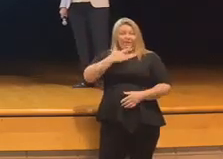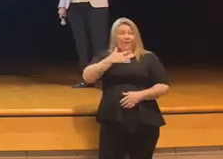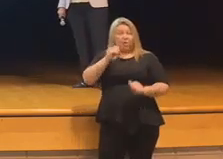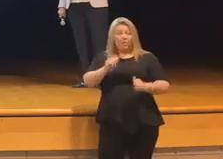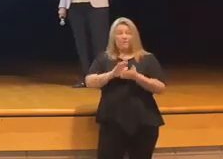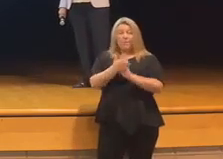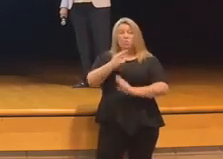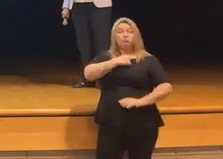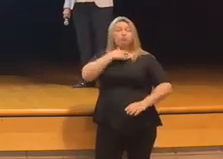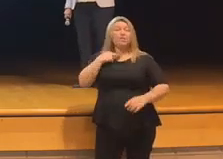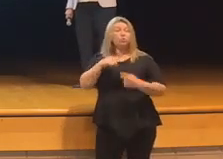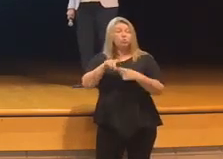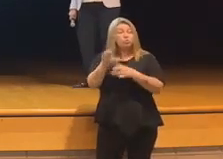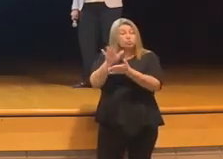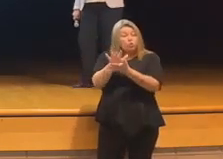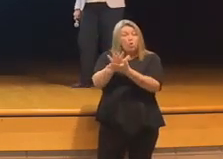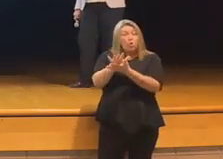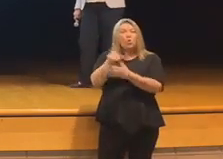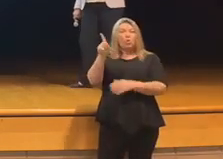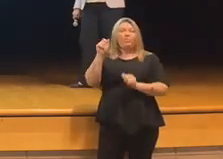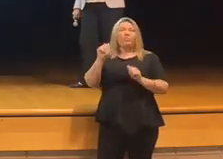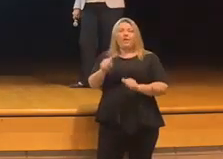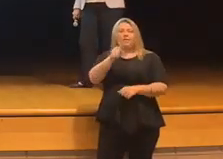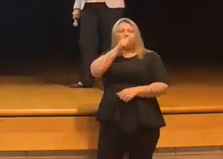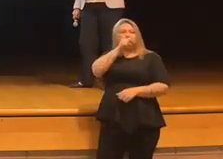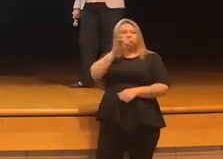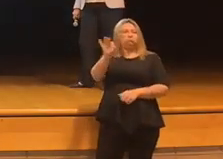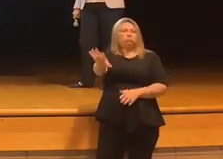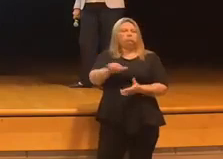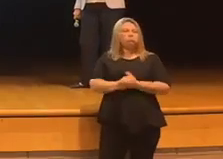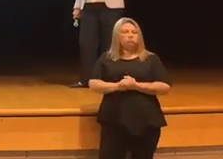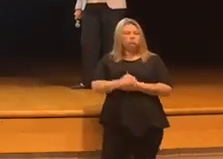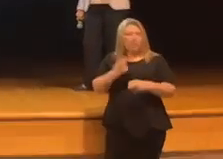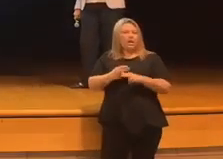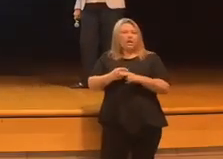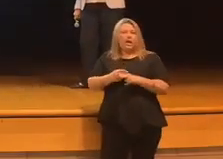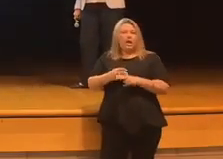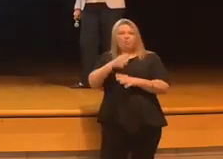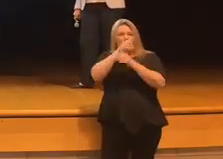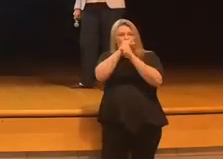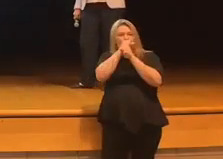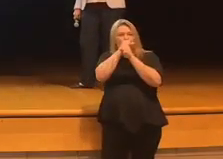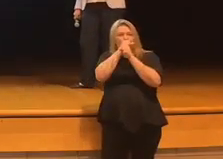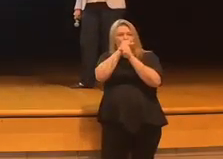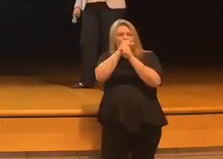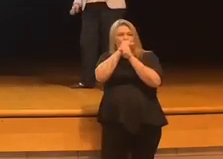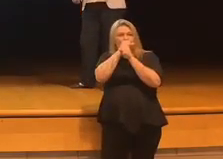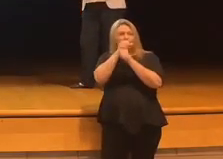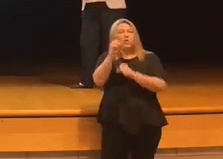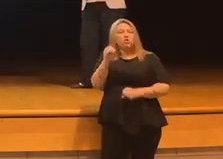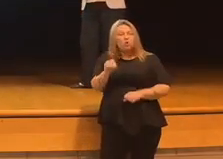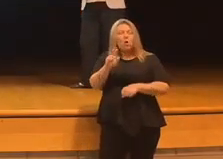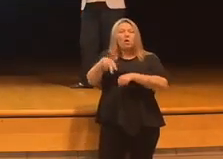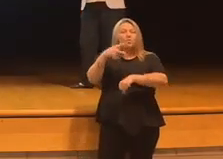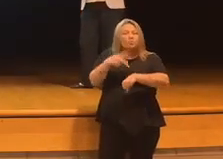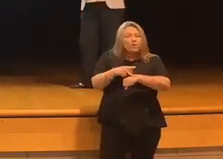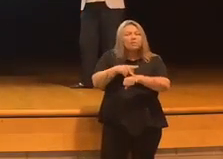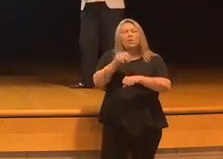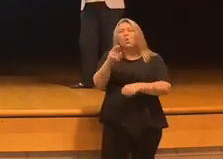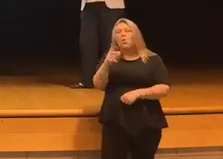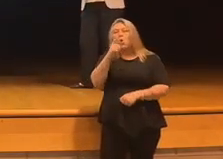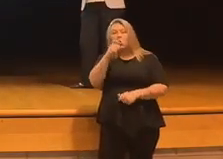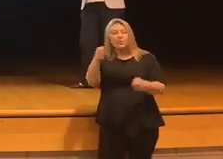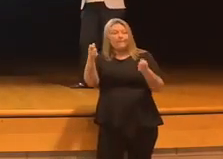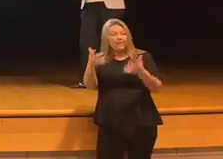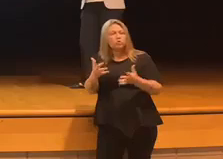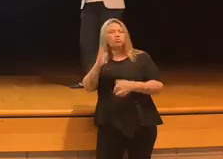school, they can turn that in without being known. And so it gives administrators an immediate text message alert when a tip